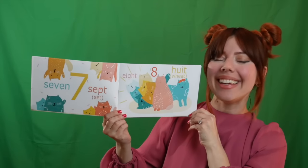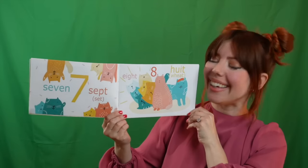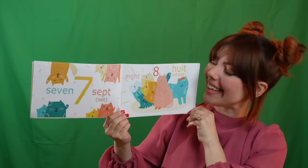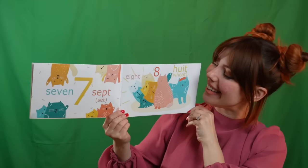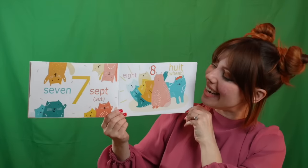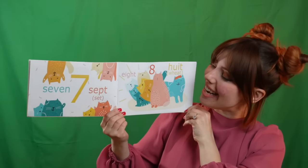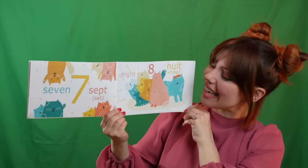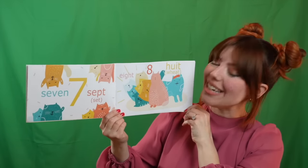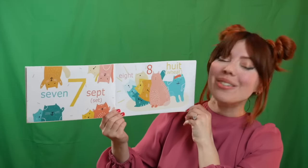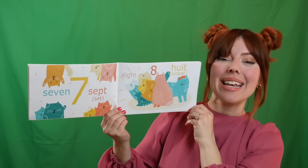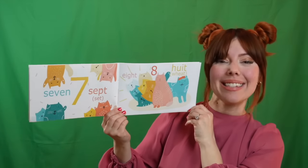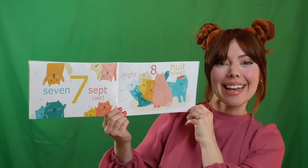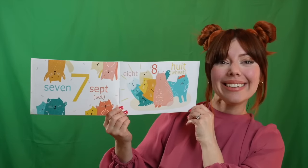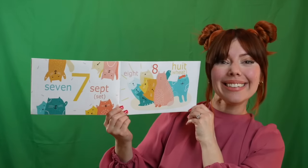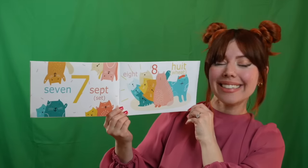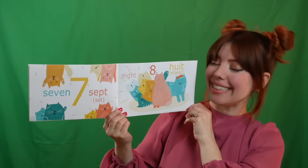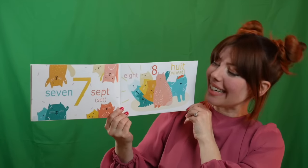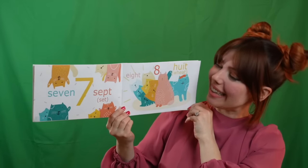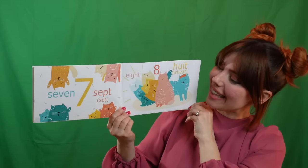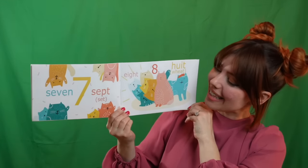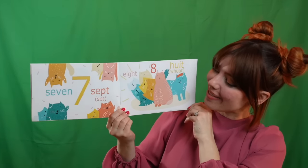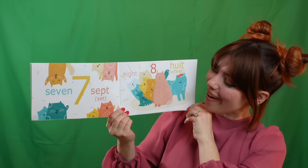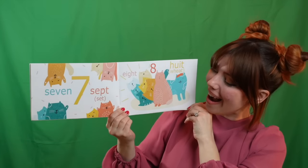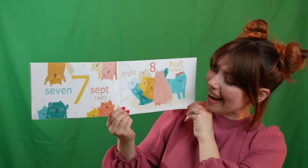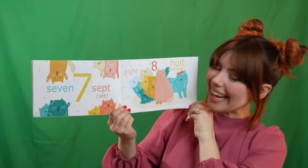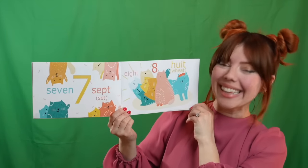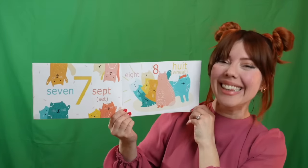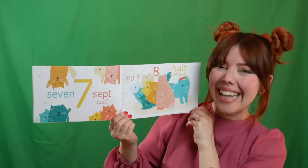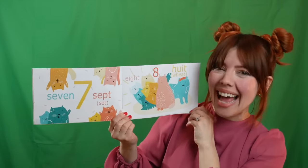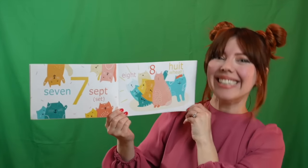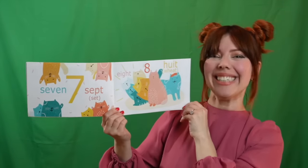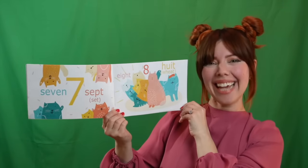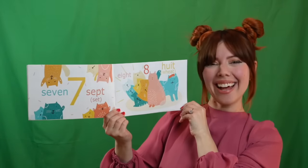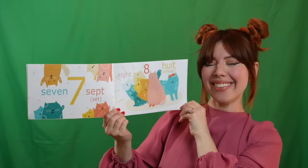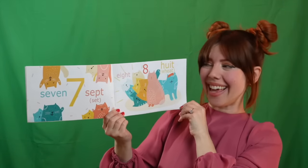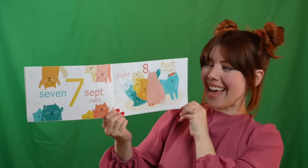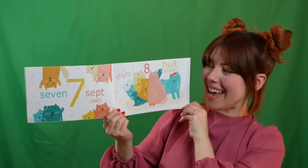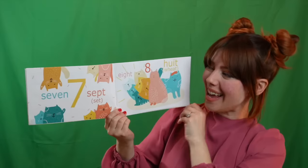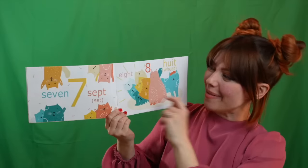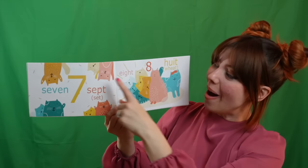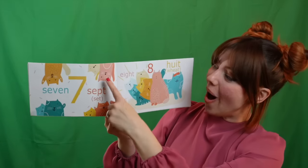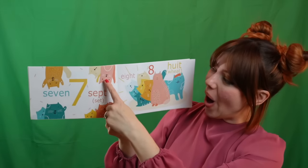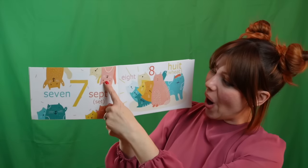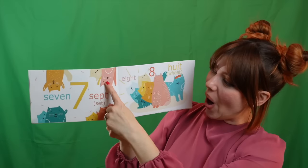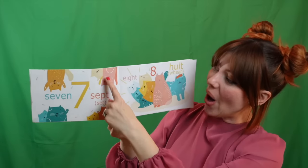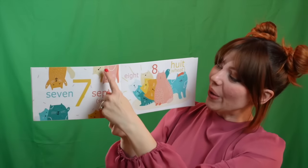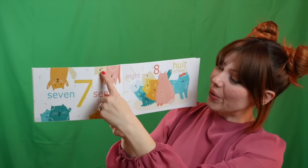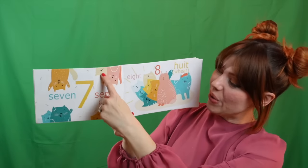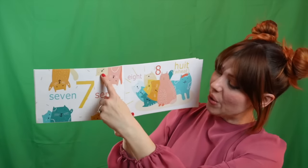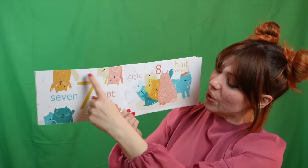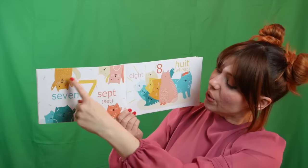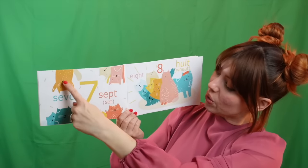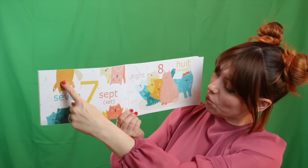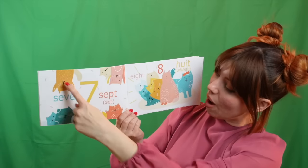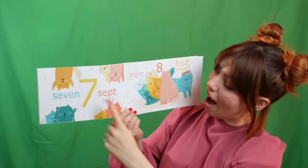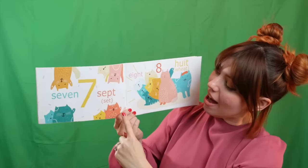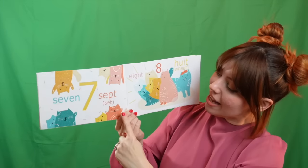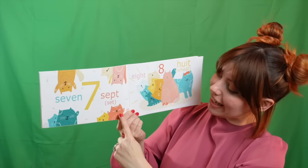Seven. Can you say sept? That's right. Let's count them. Un, deux, trois,